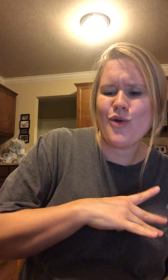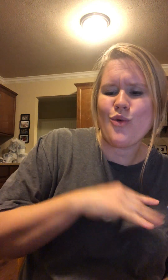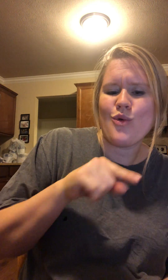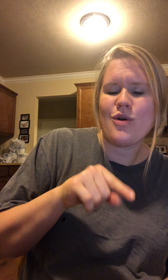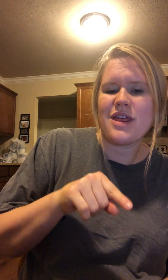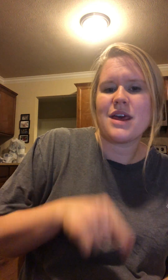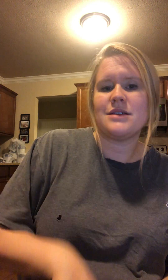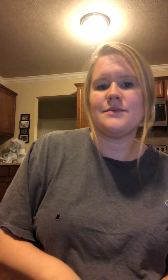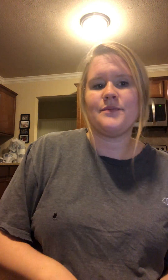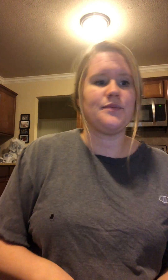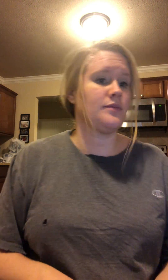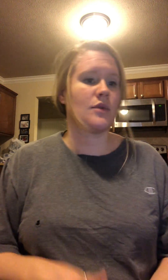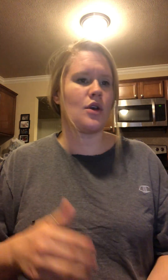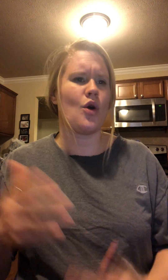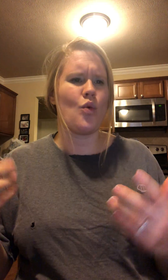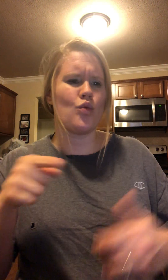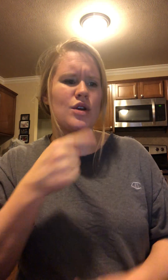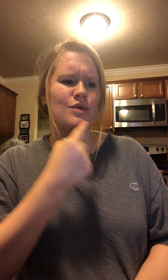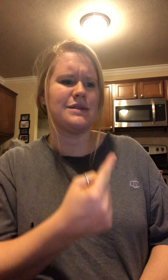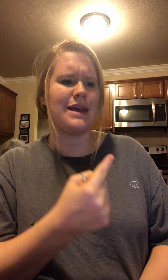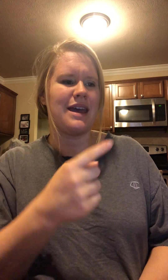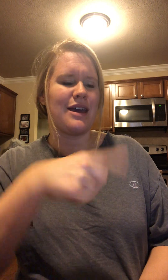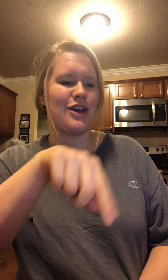What do you say, you guys? They look bigger?